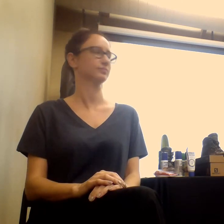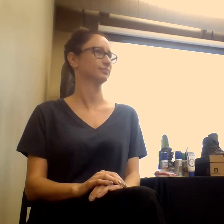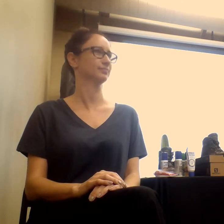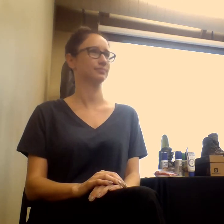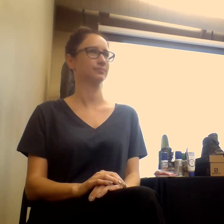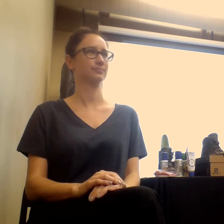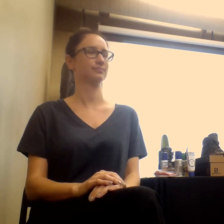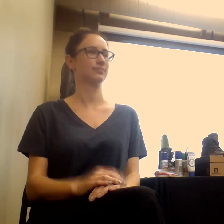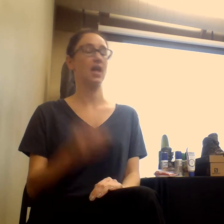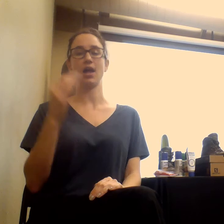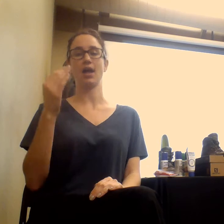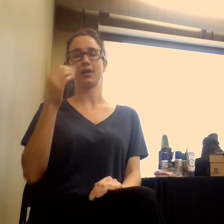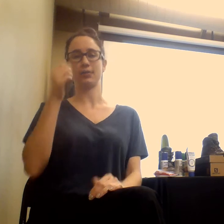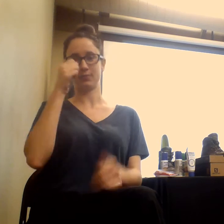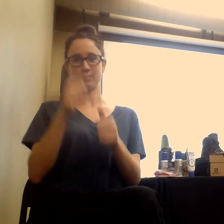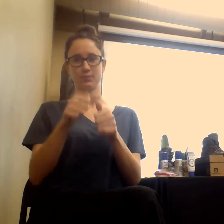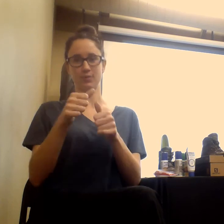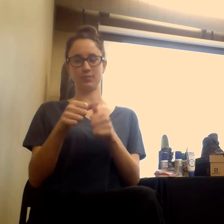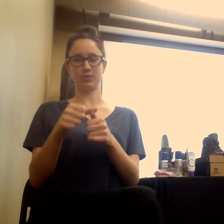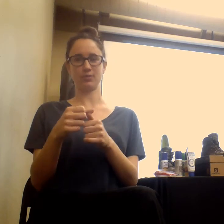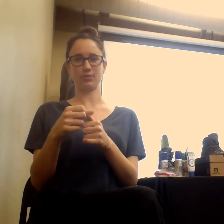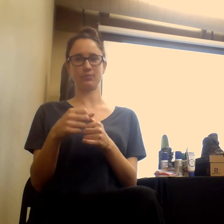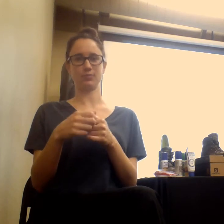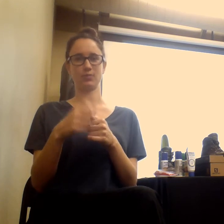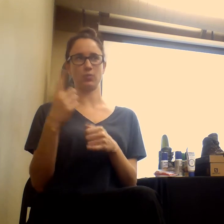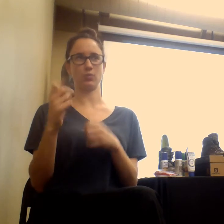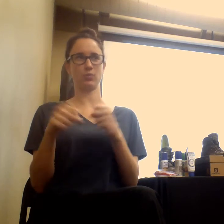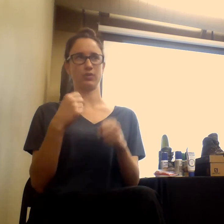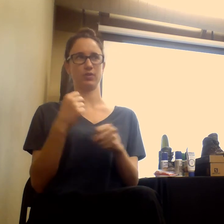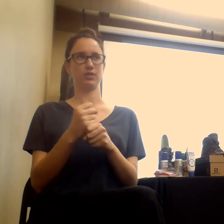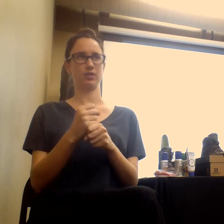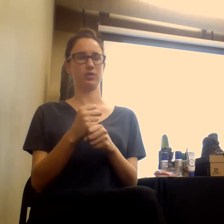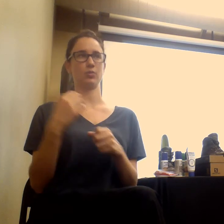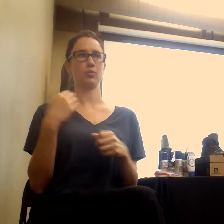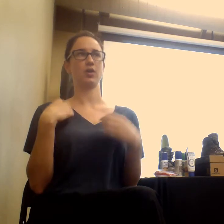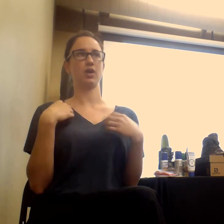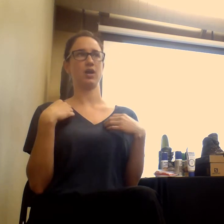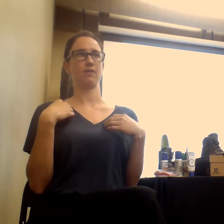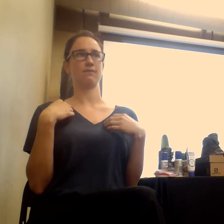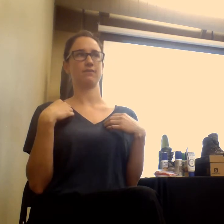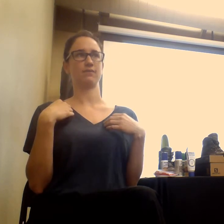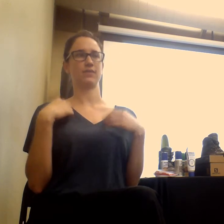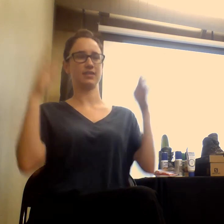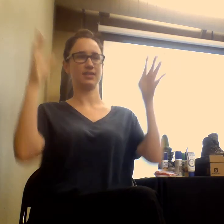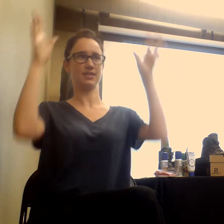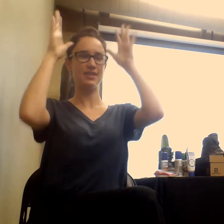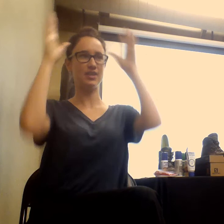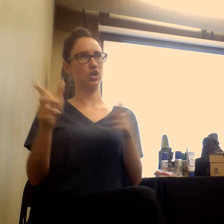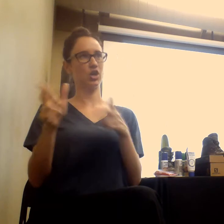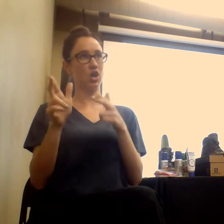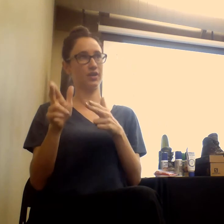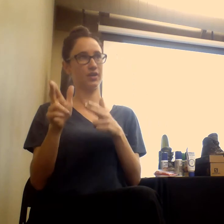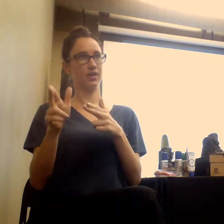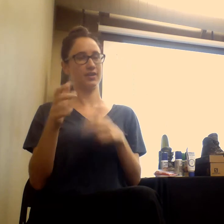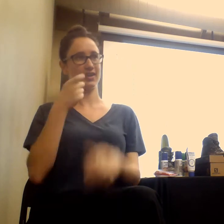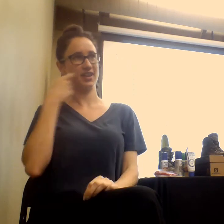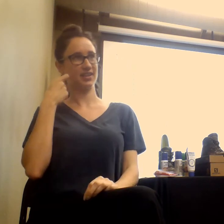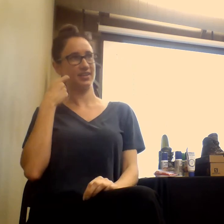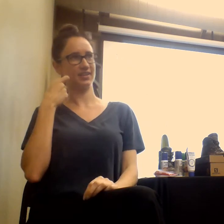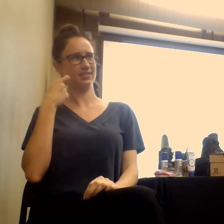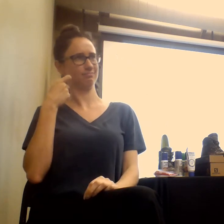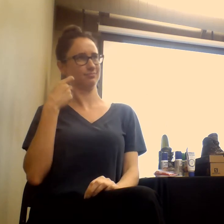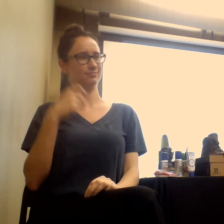someone challenged us to, we have weird competitions we do at REI. One of them was called a pack-off, where who's got the